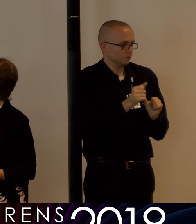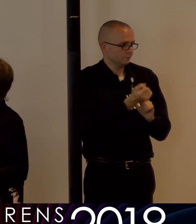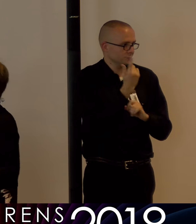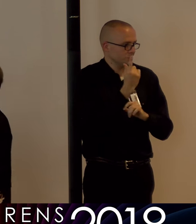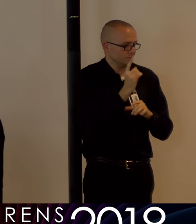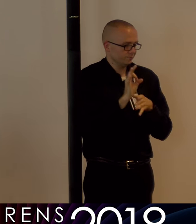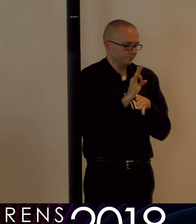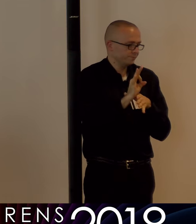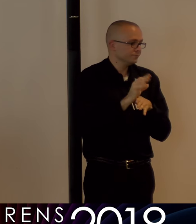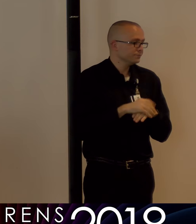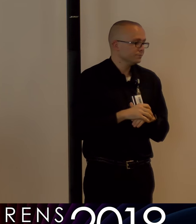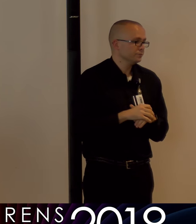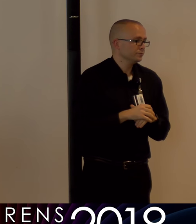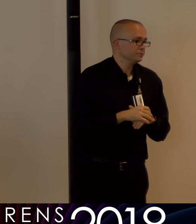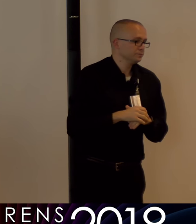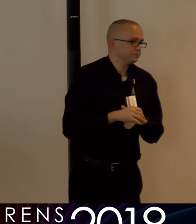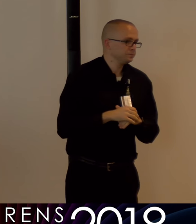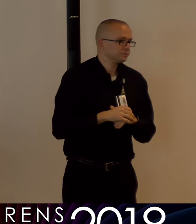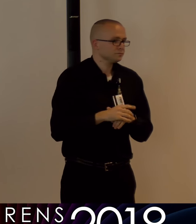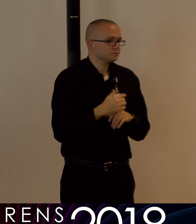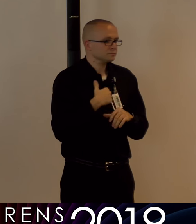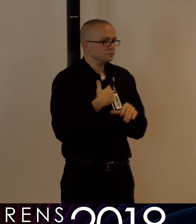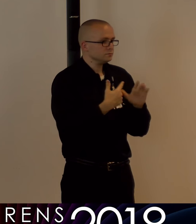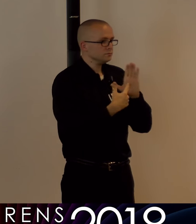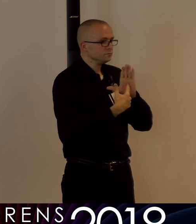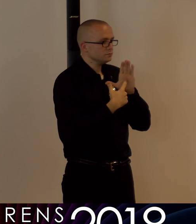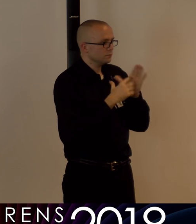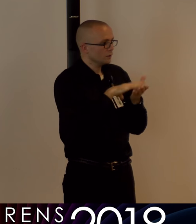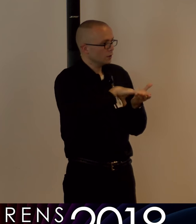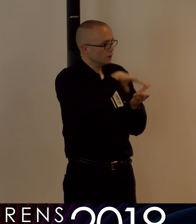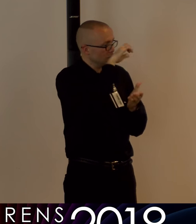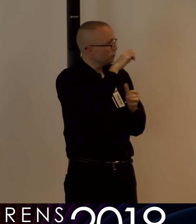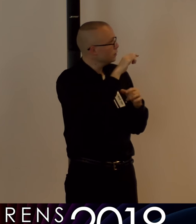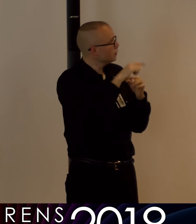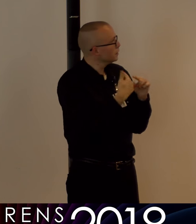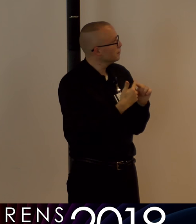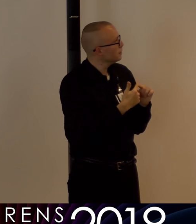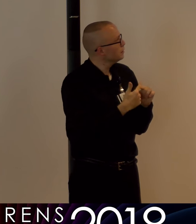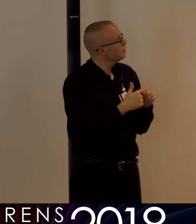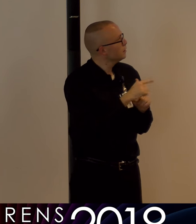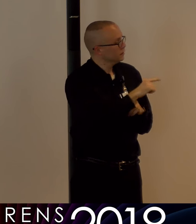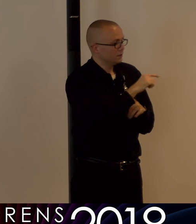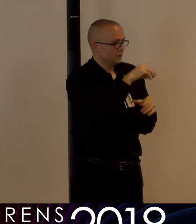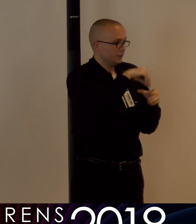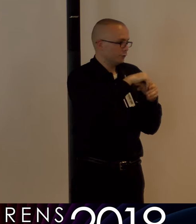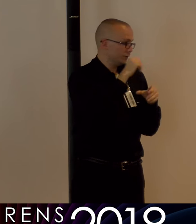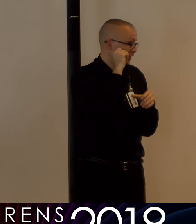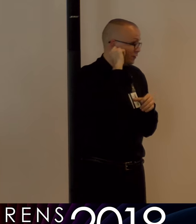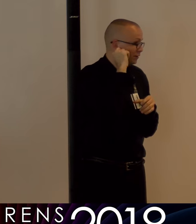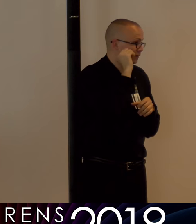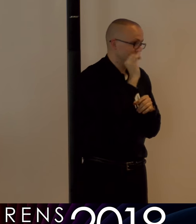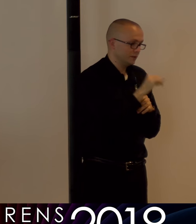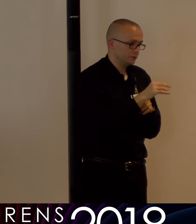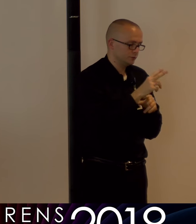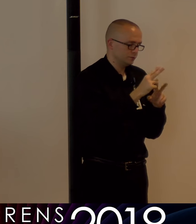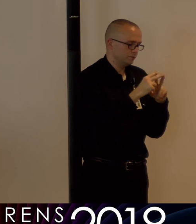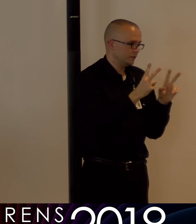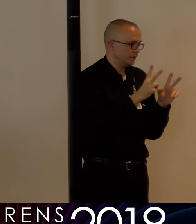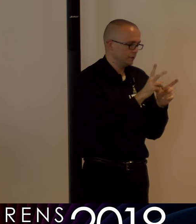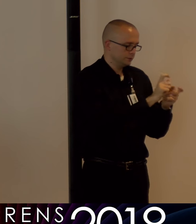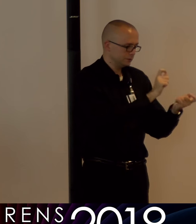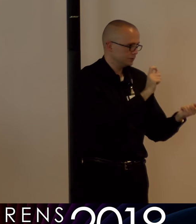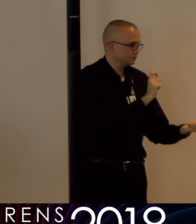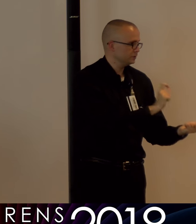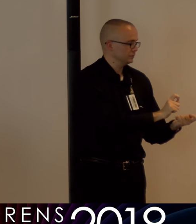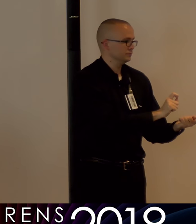function. I showed you what we learned about this ALDH1A3 gene in the inner ear. That's a very specific